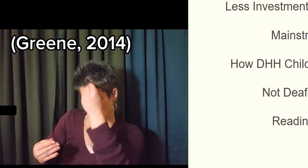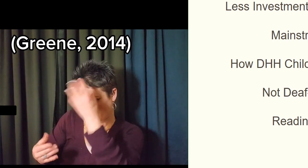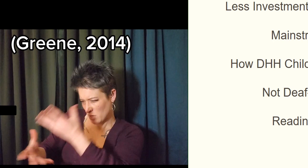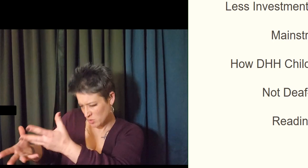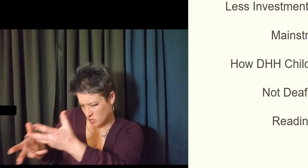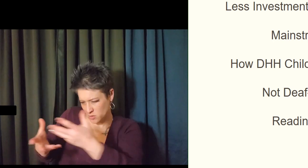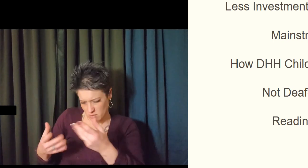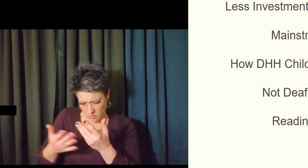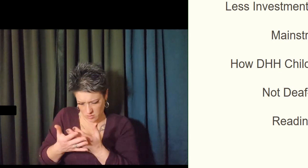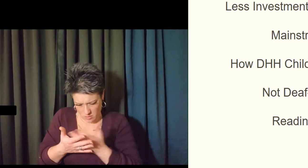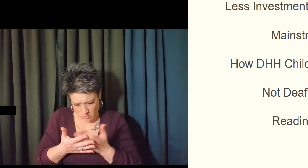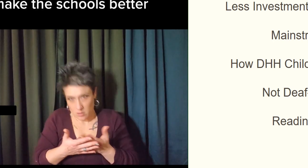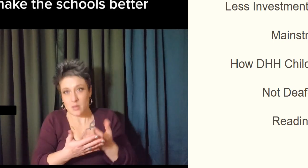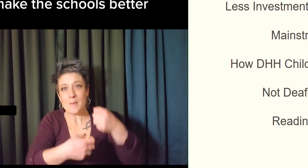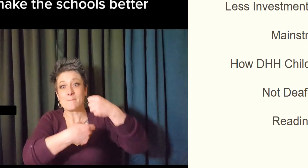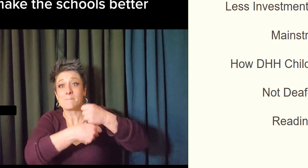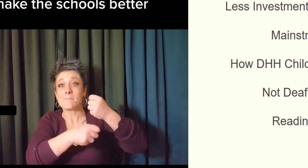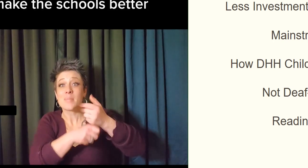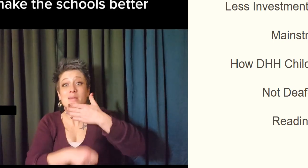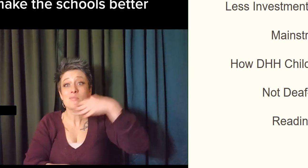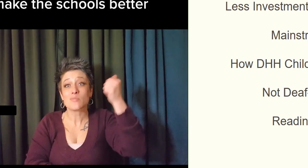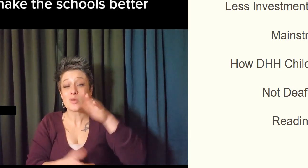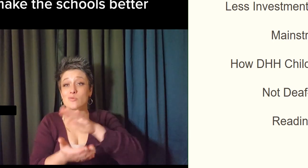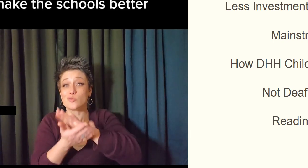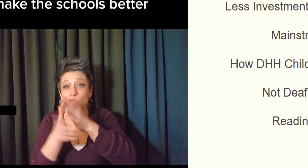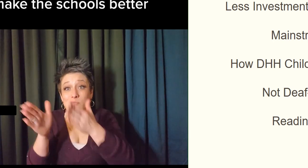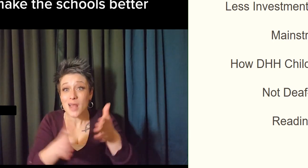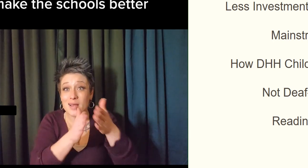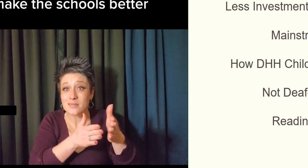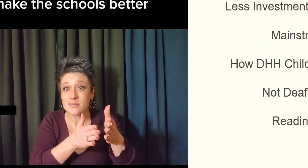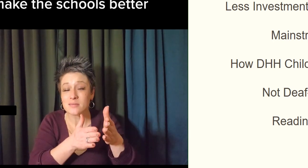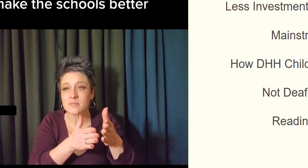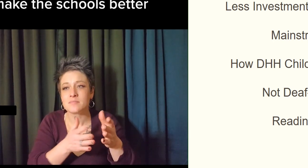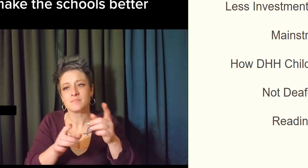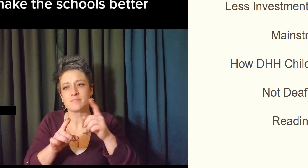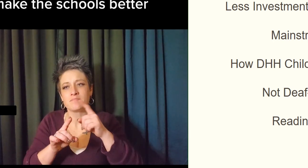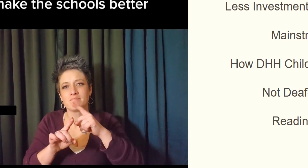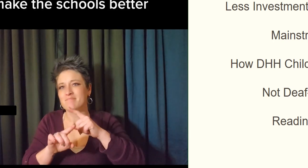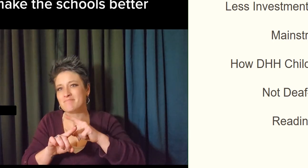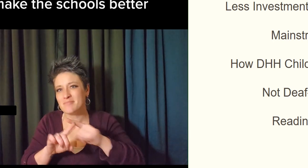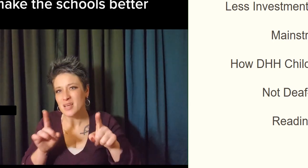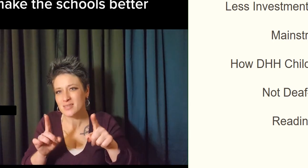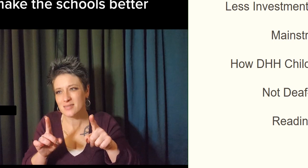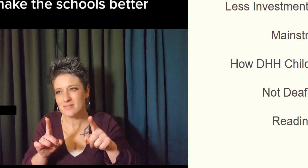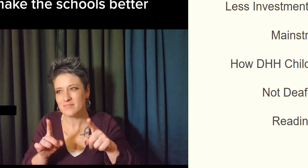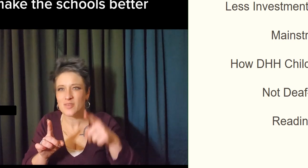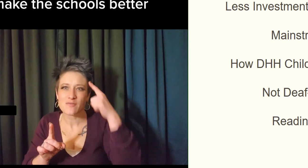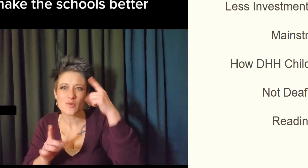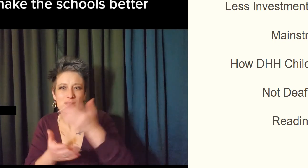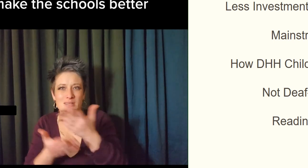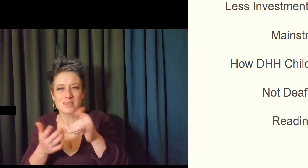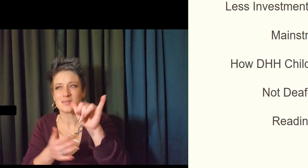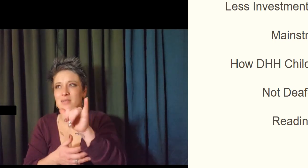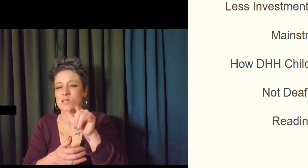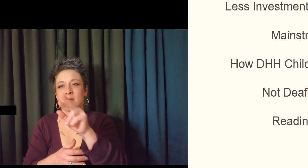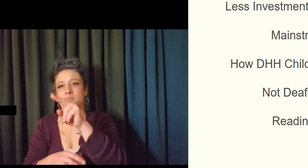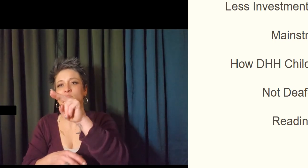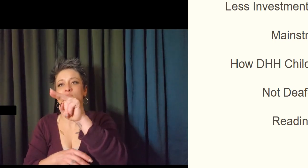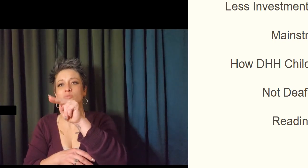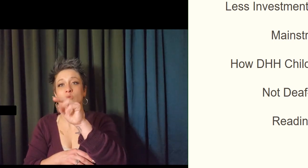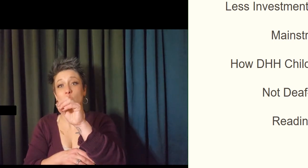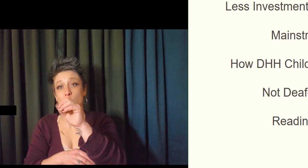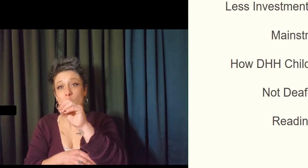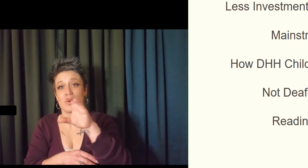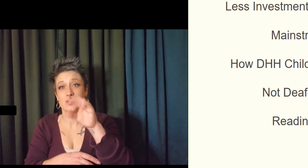And they're trying to figure out from, okay, how do we set this up so that we can filter this to make the schools better and set up better